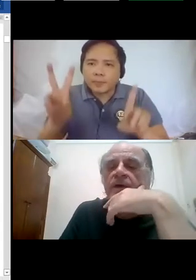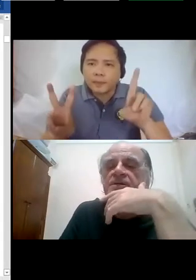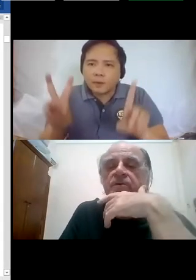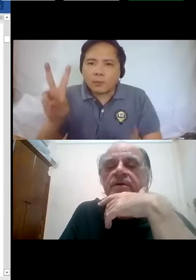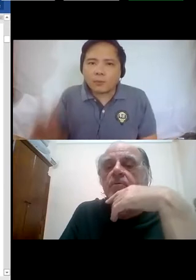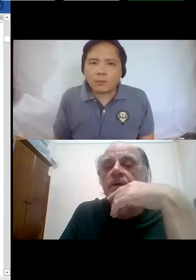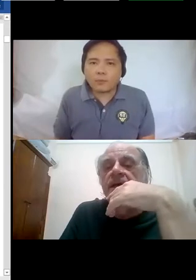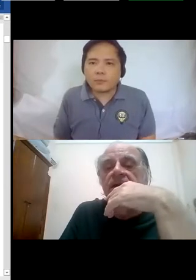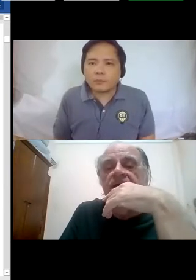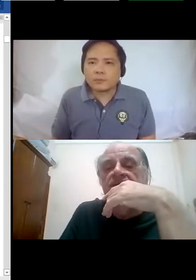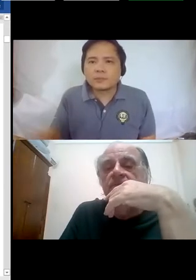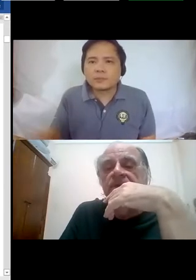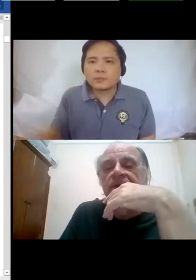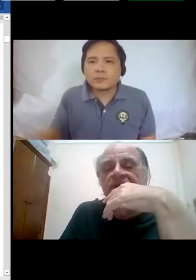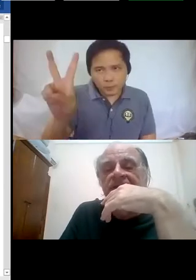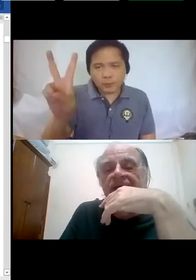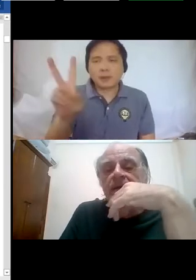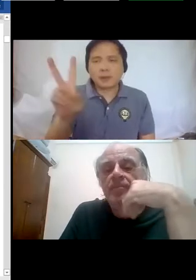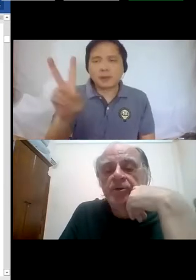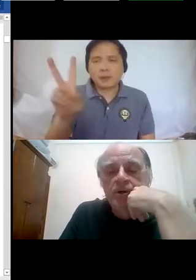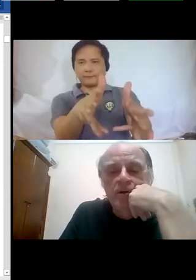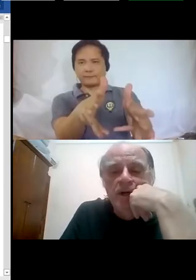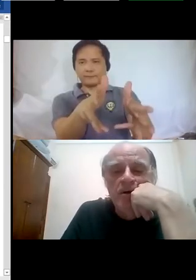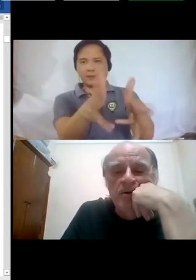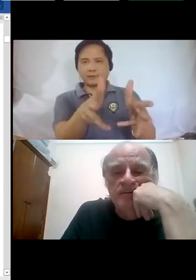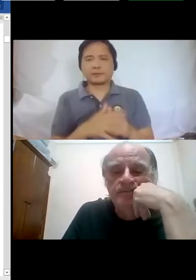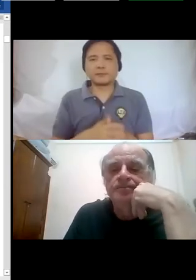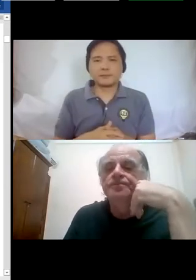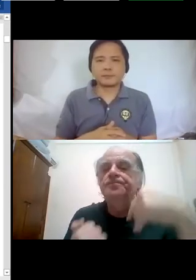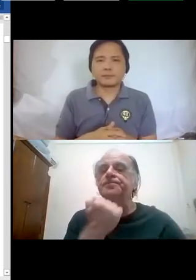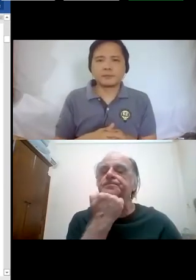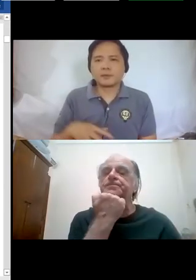Two hands, so we don't want to analyze that one yet. Paternal uncle.